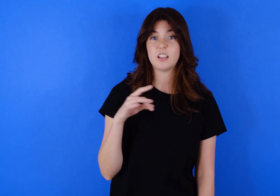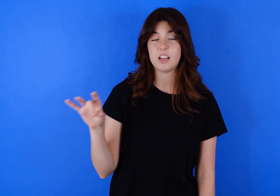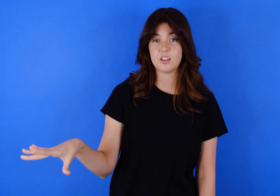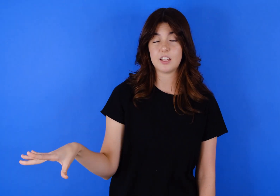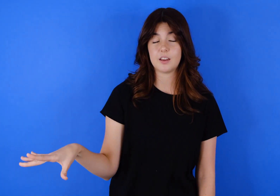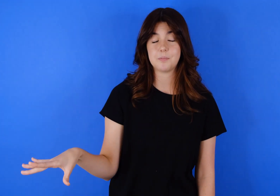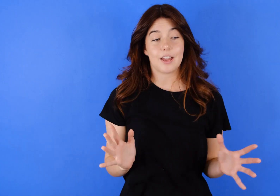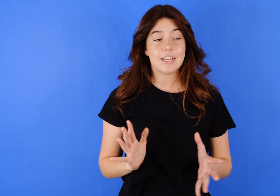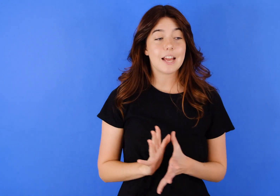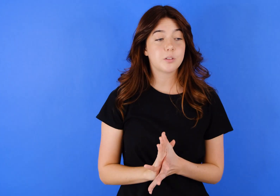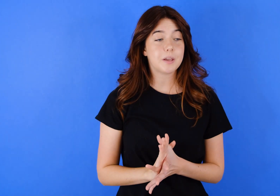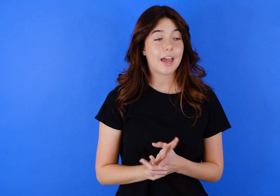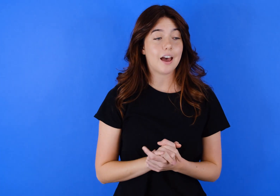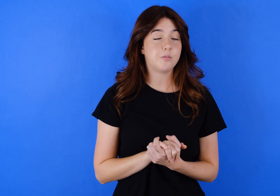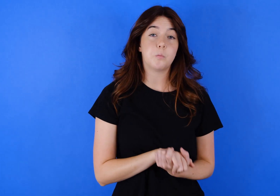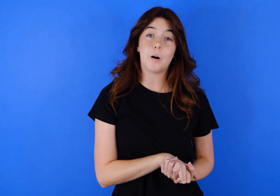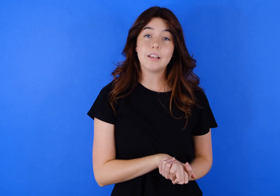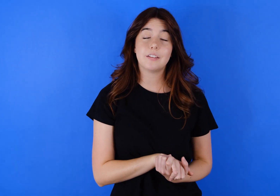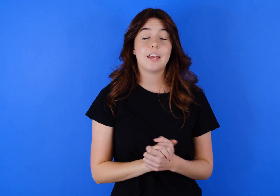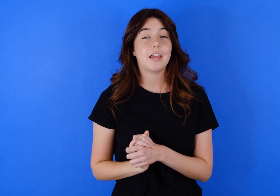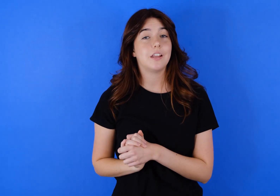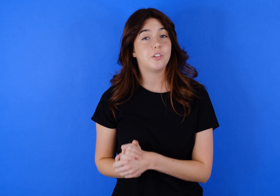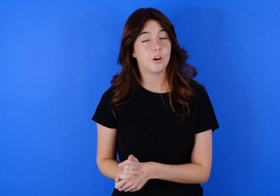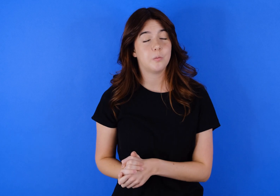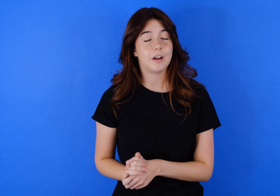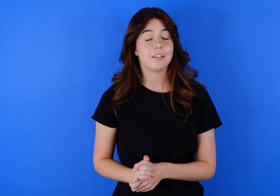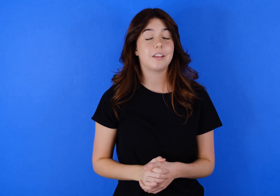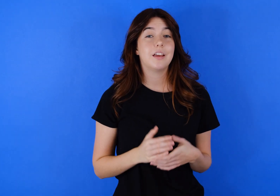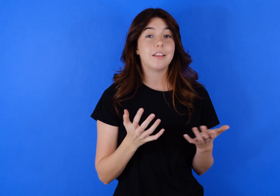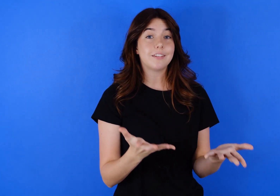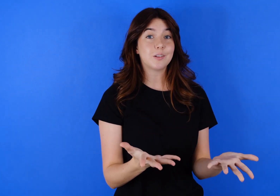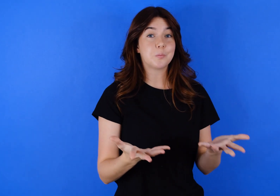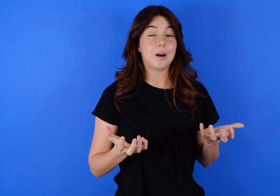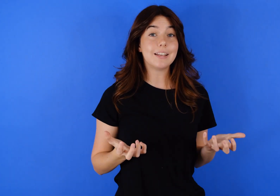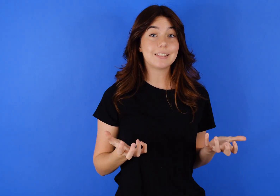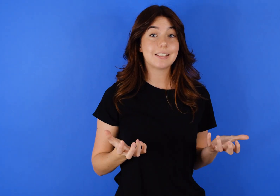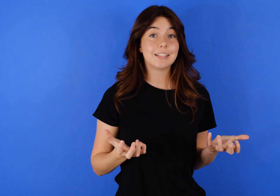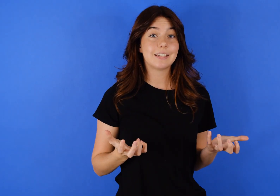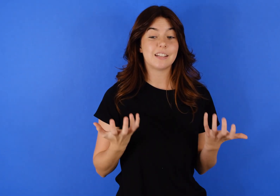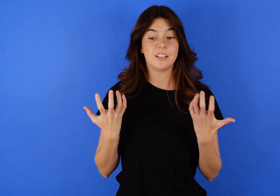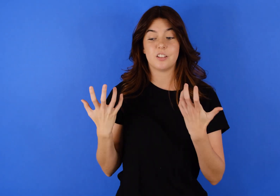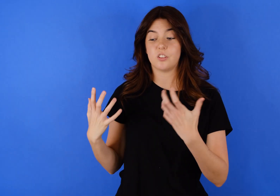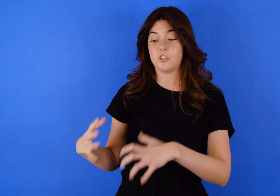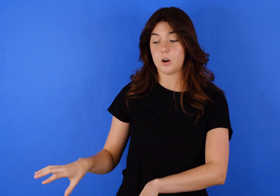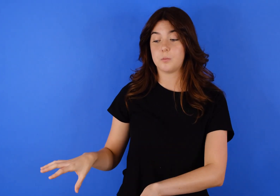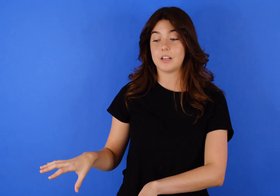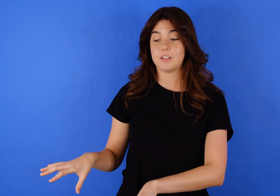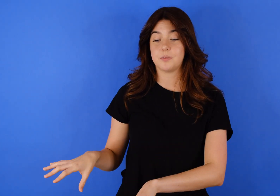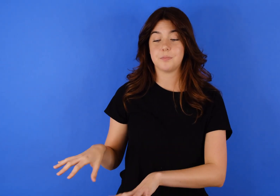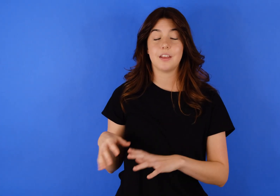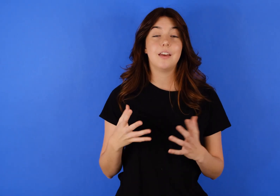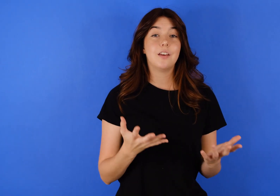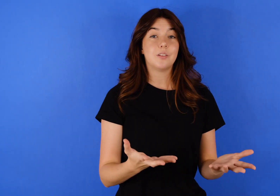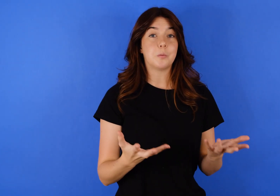don't like it. Okay, next we have want and don't want. This is want, and this is don't want. So